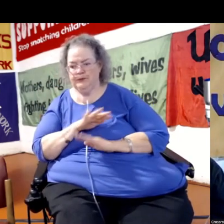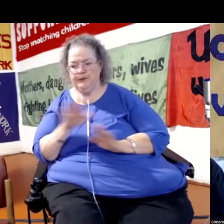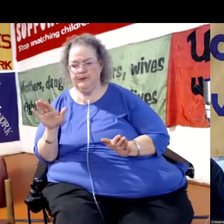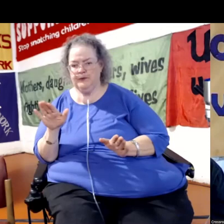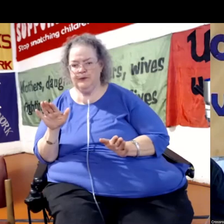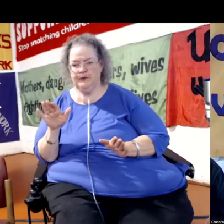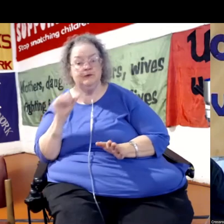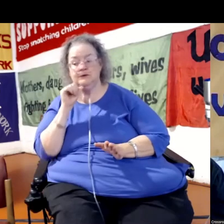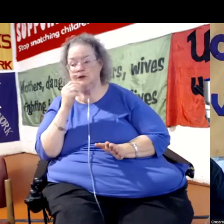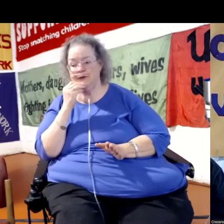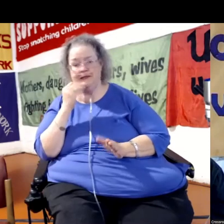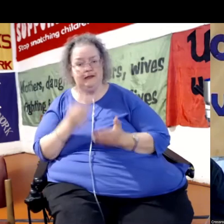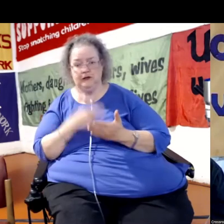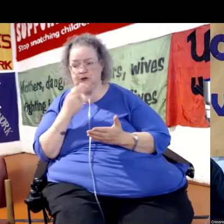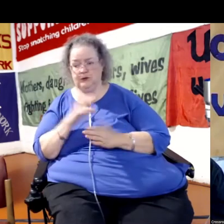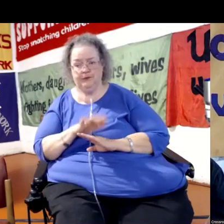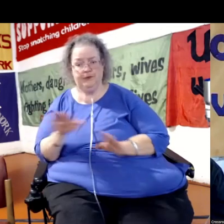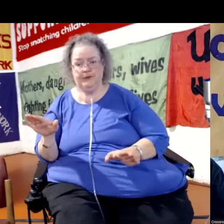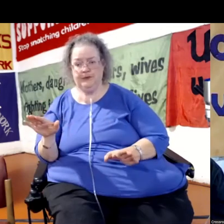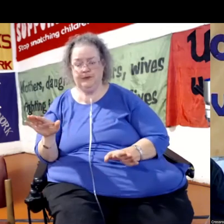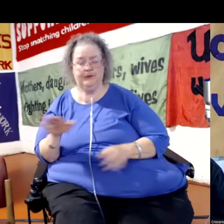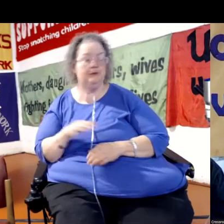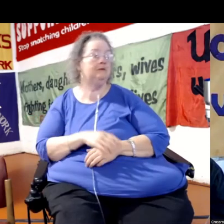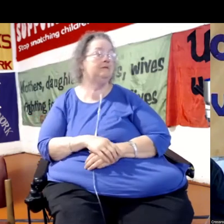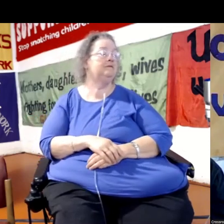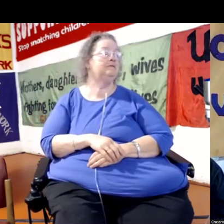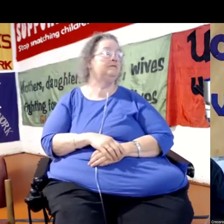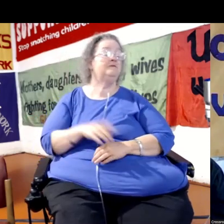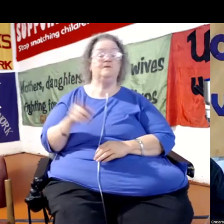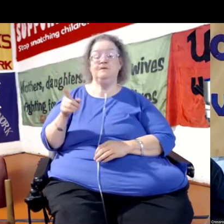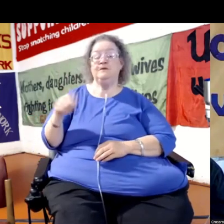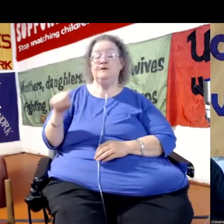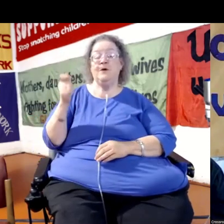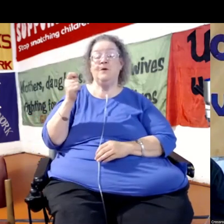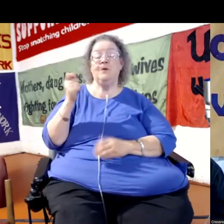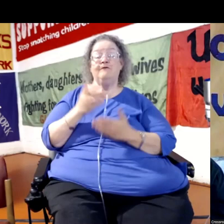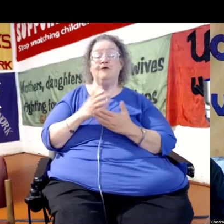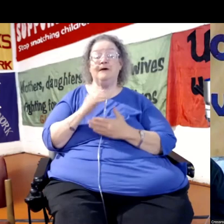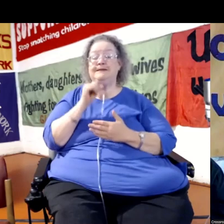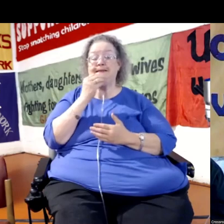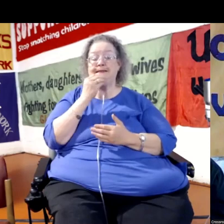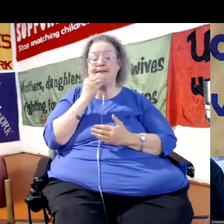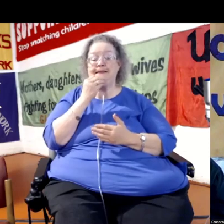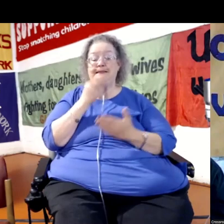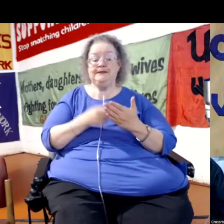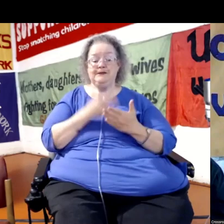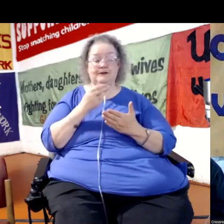Don't eat the soup. And so they did not eat the soup, but the mayor ate two